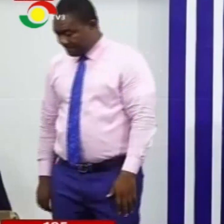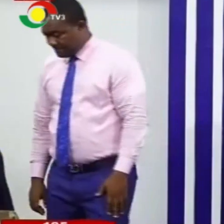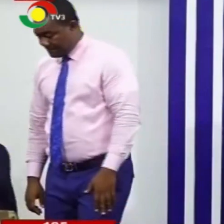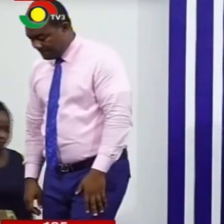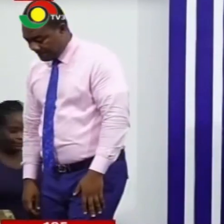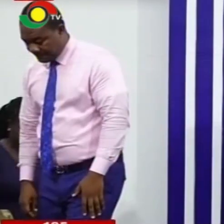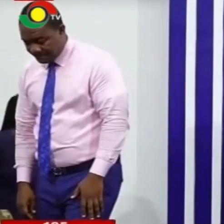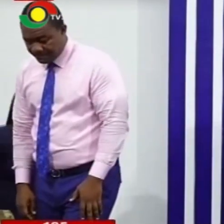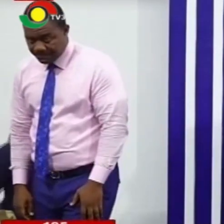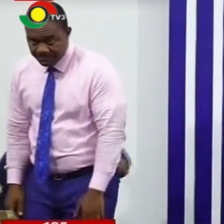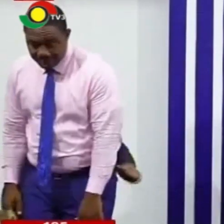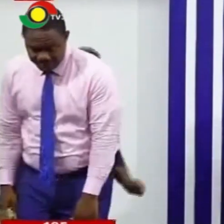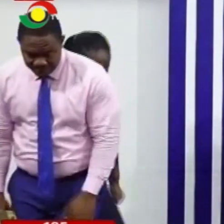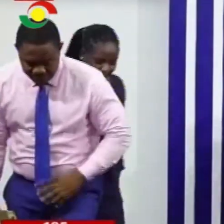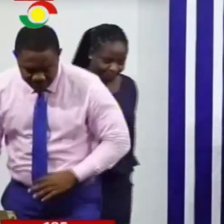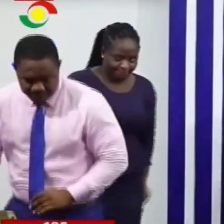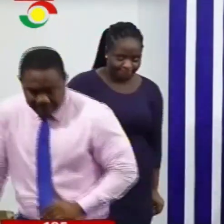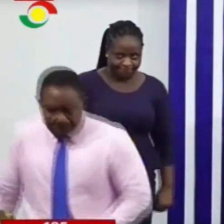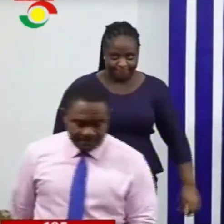well not to touch the microphone